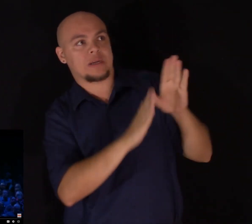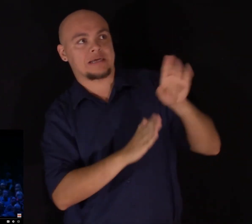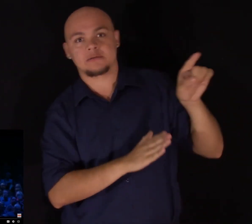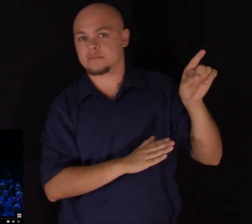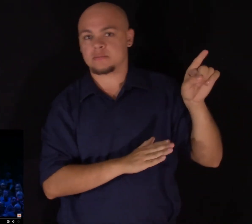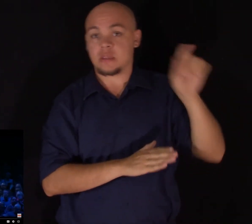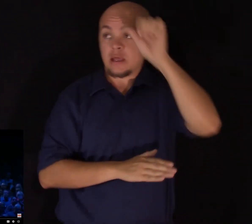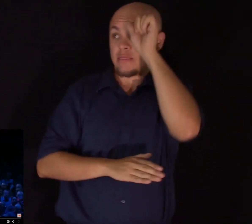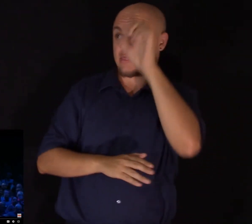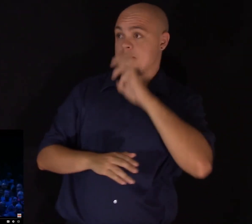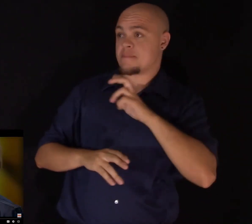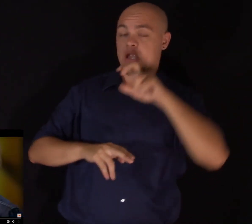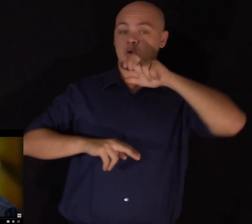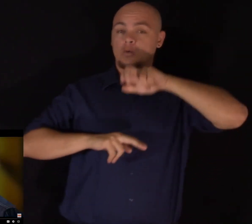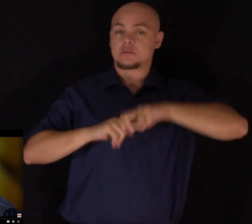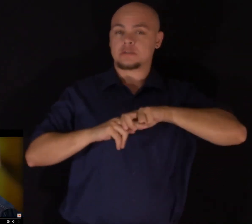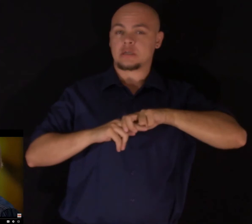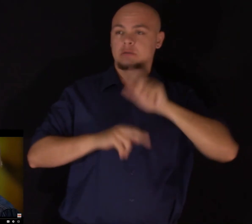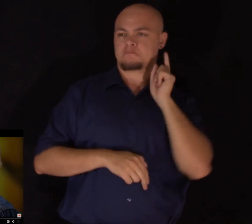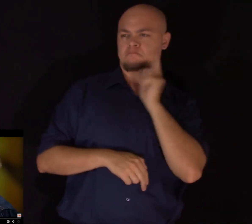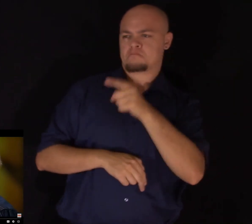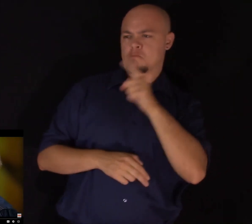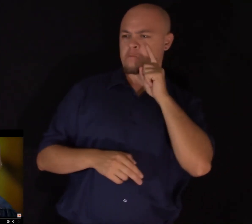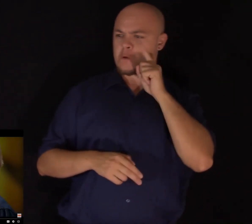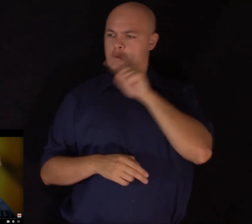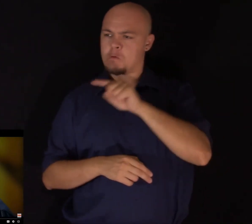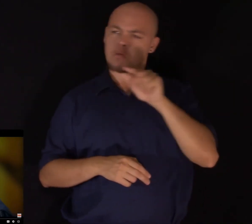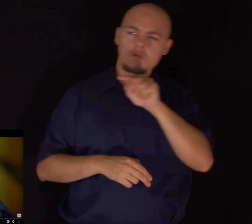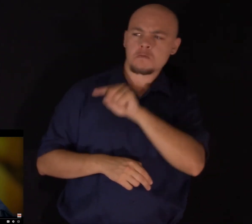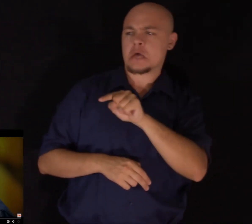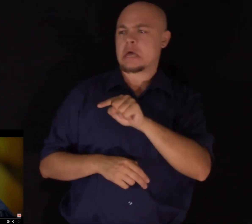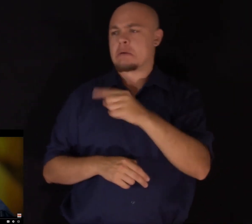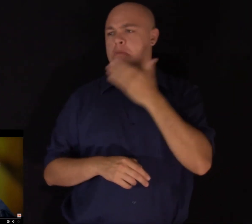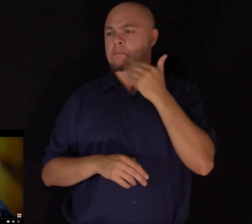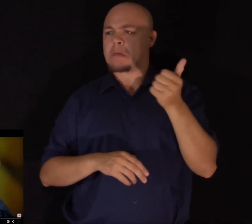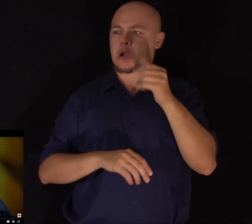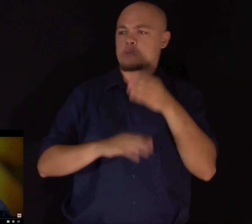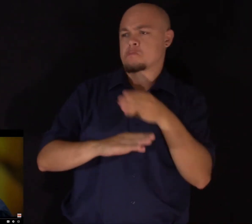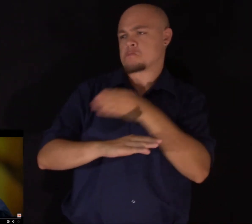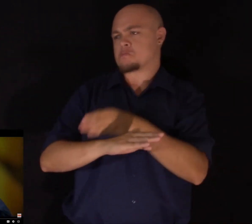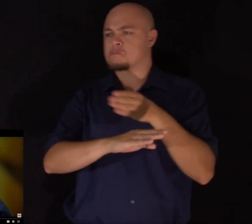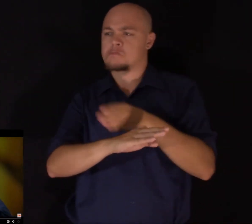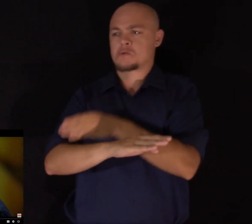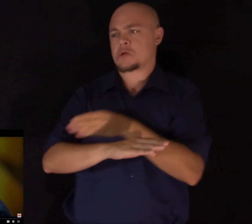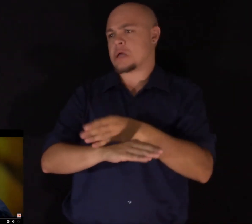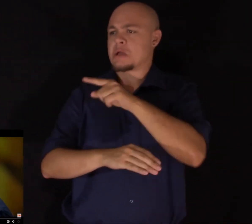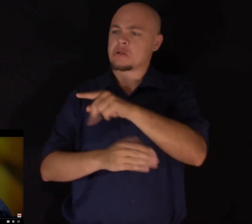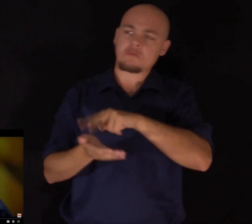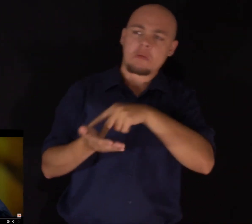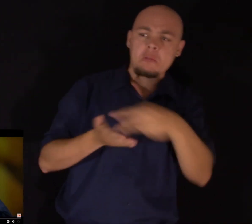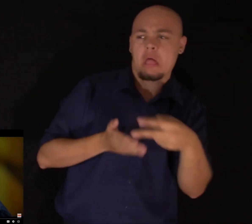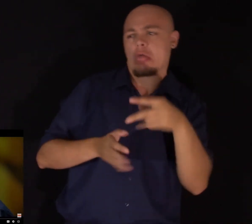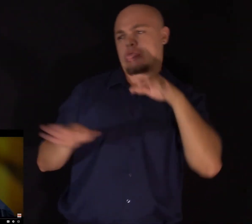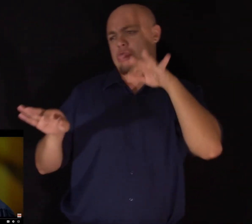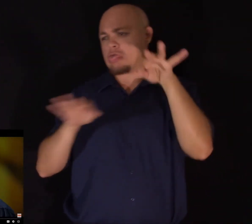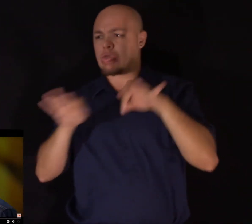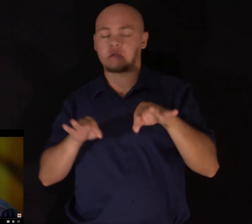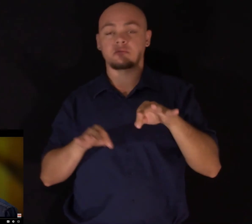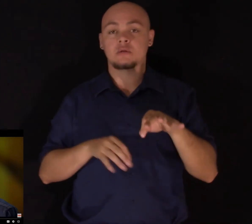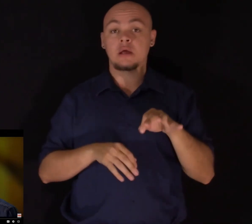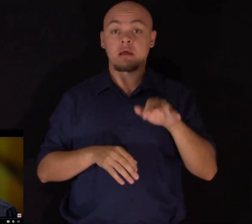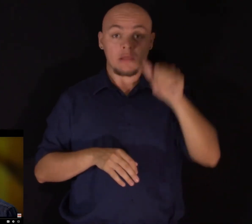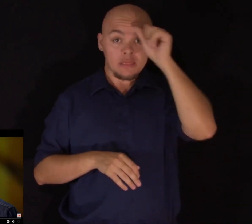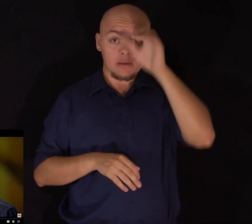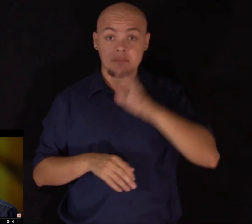the man who sits and points out how the doer of deeds could have done things better and how he falls and stumbles. The credit goes to the man